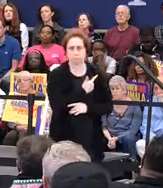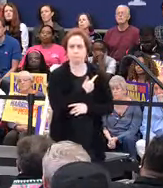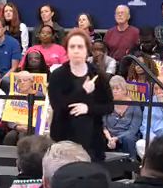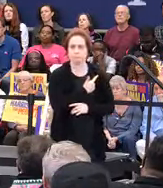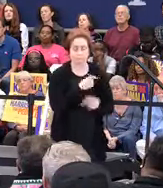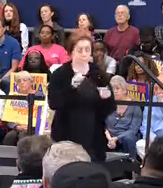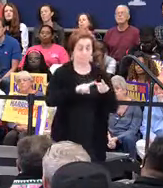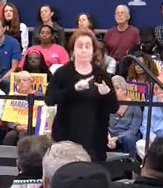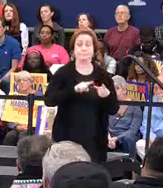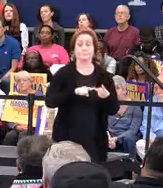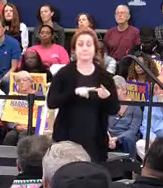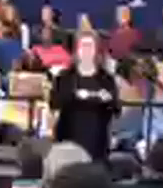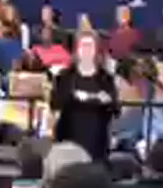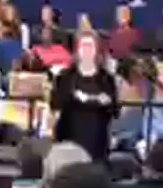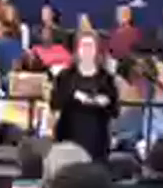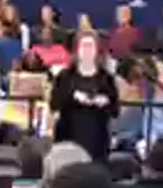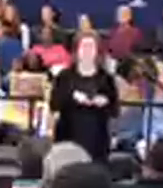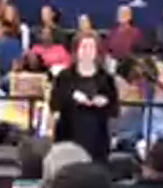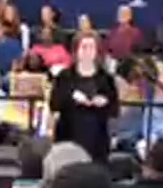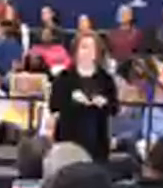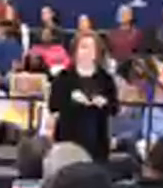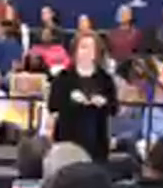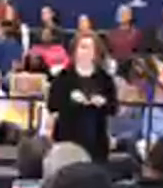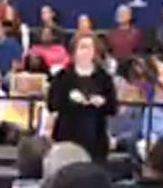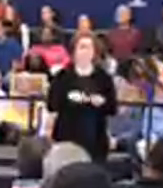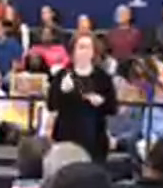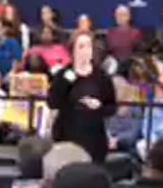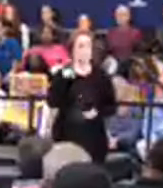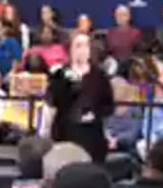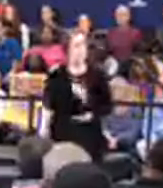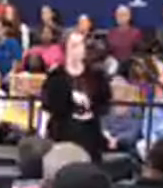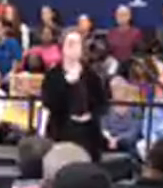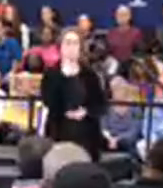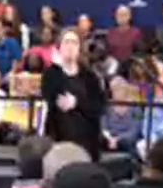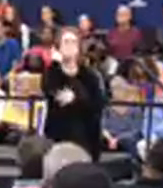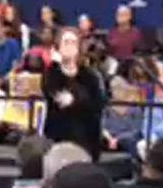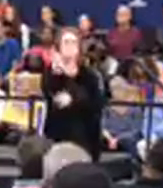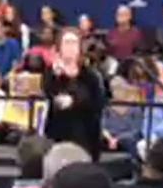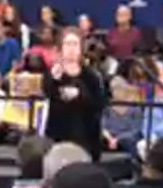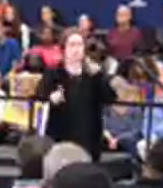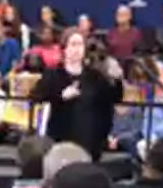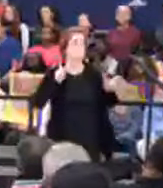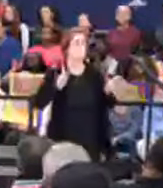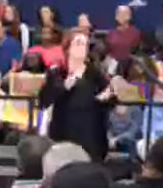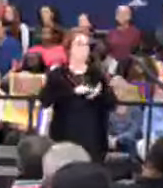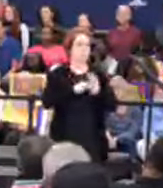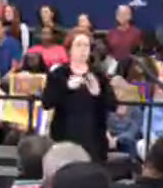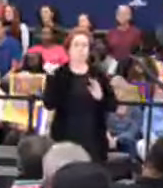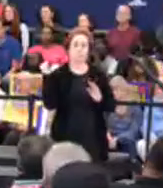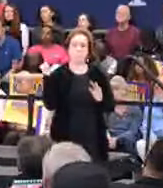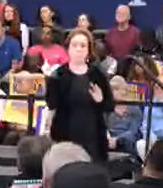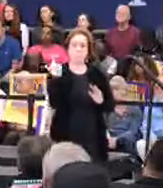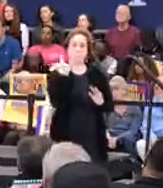And two, when I stood saying for the people, it meant all people.